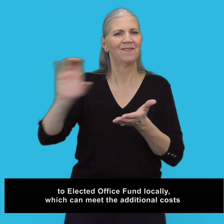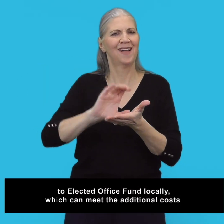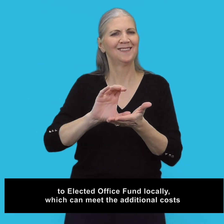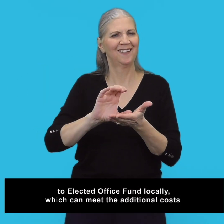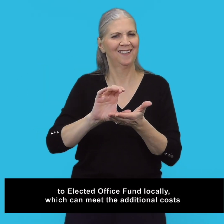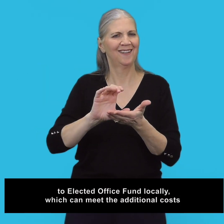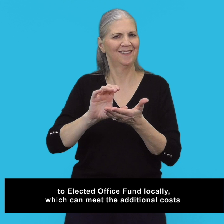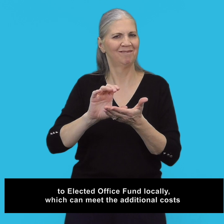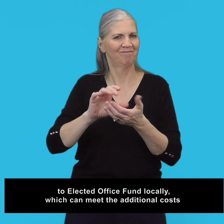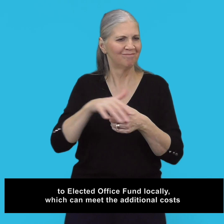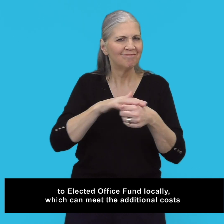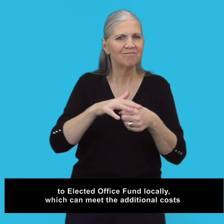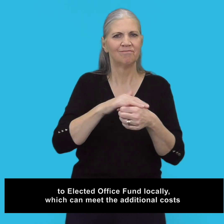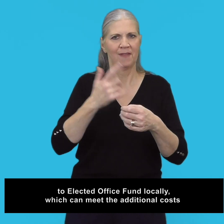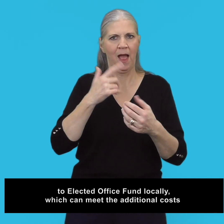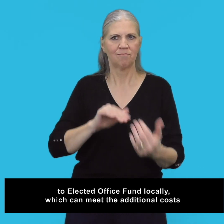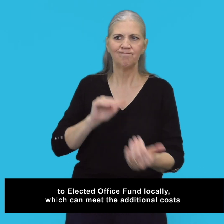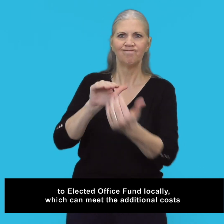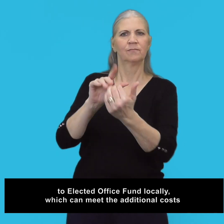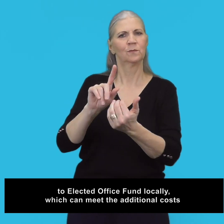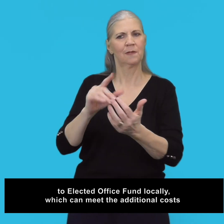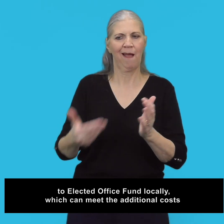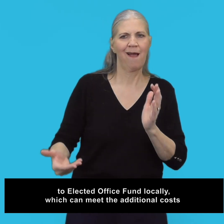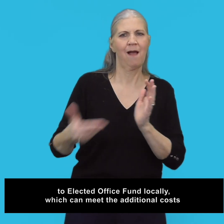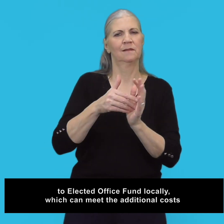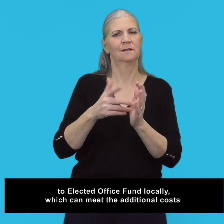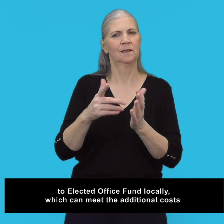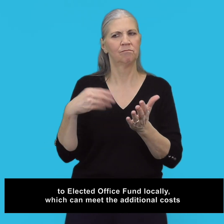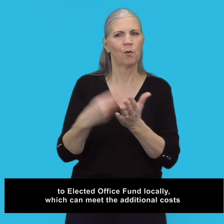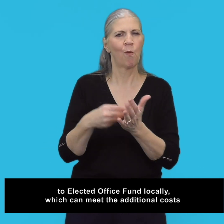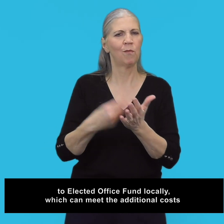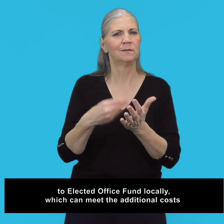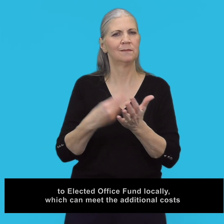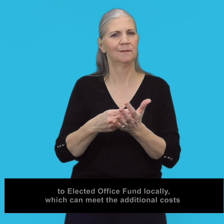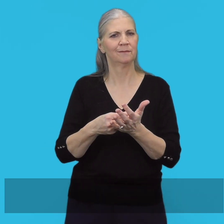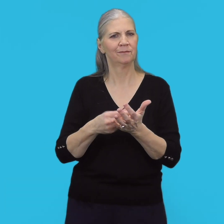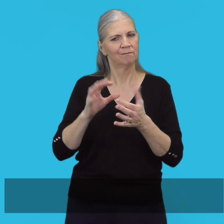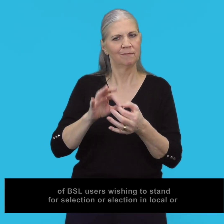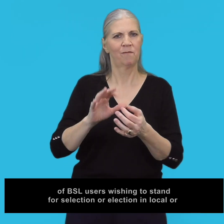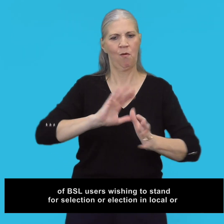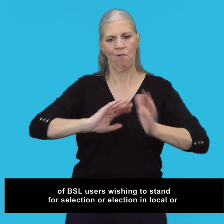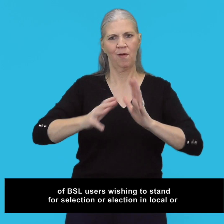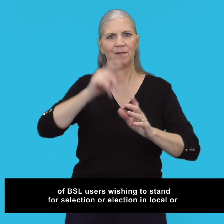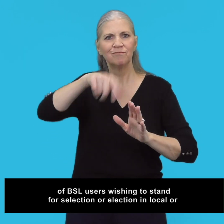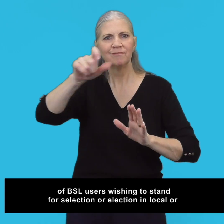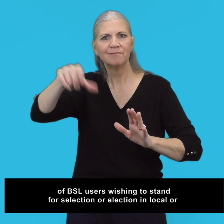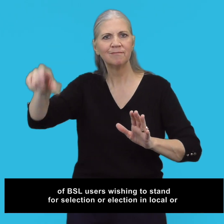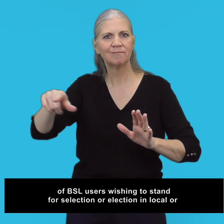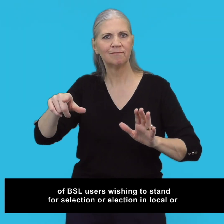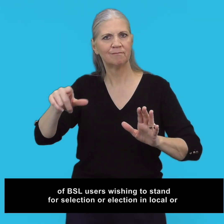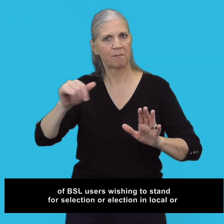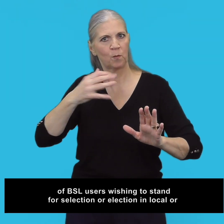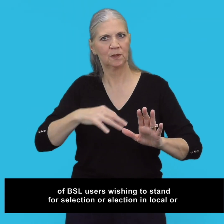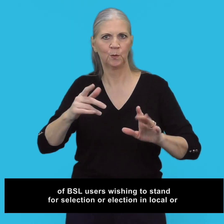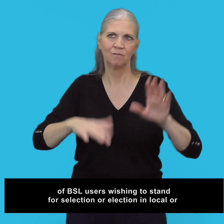fund locally, which can meet the additional costs of BSL users wishing to stand